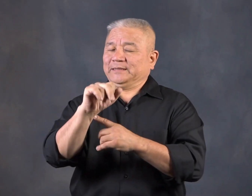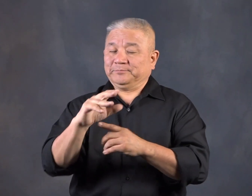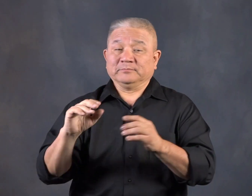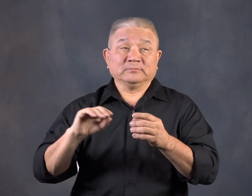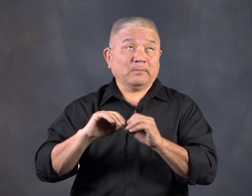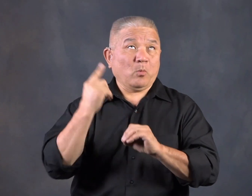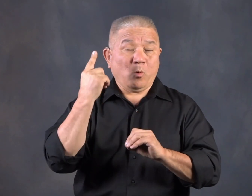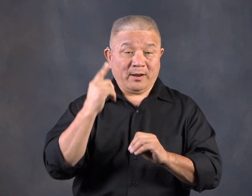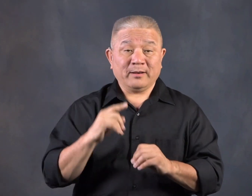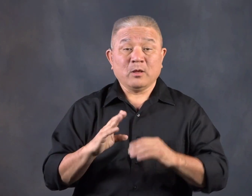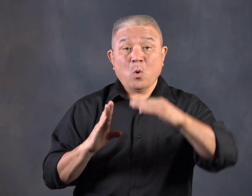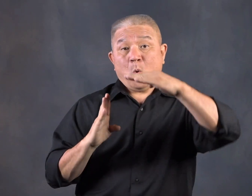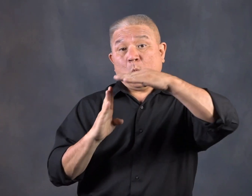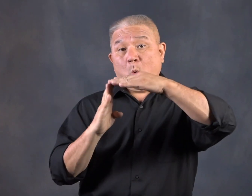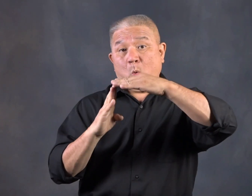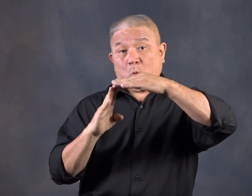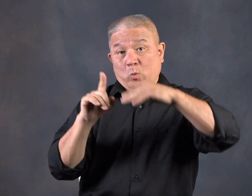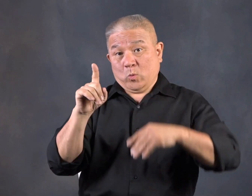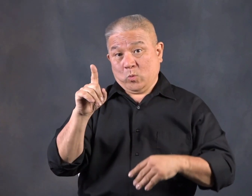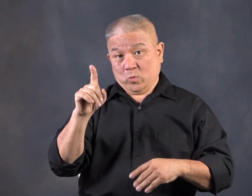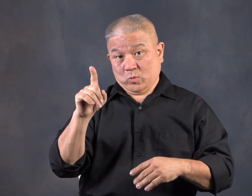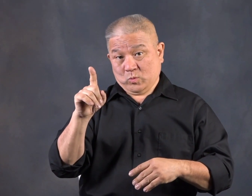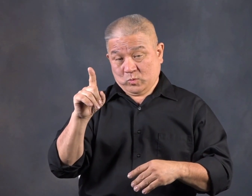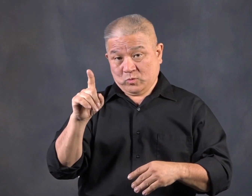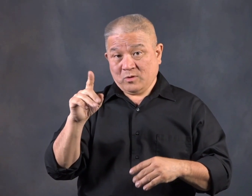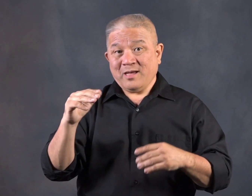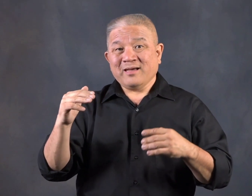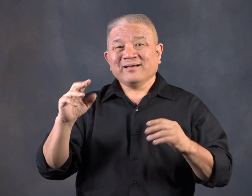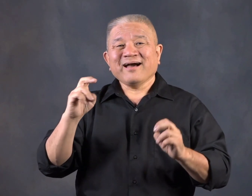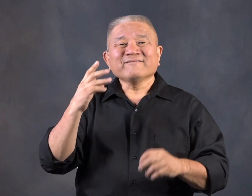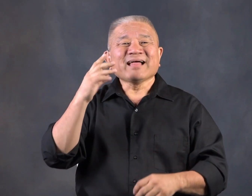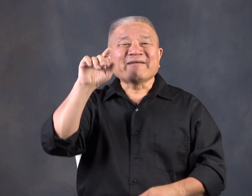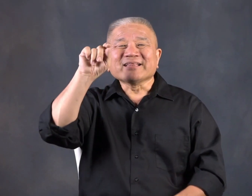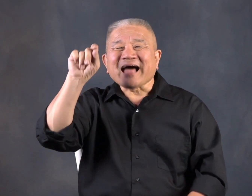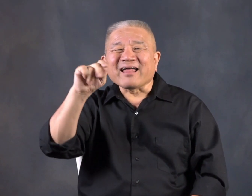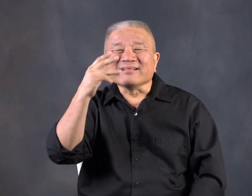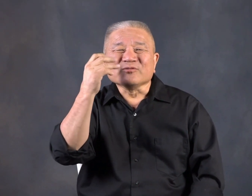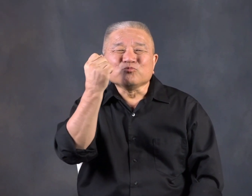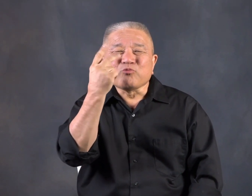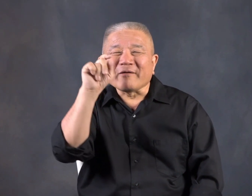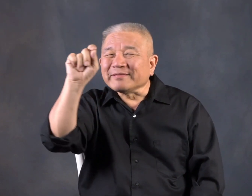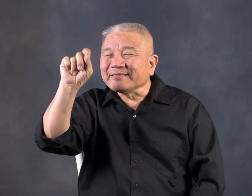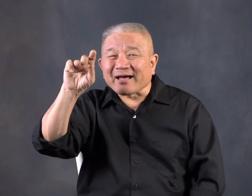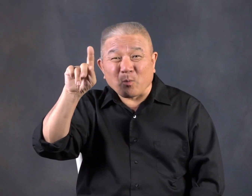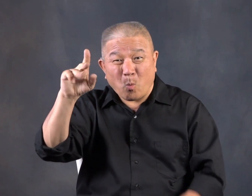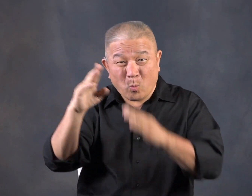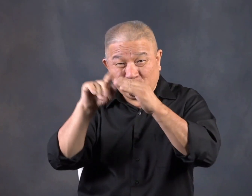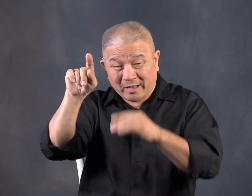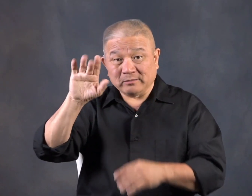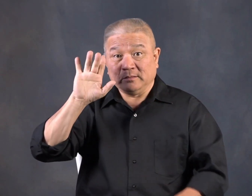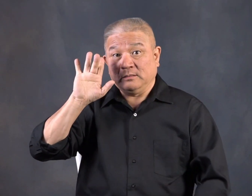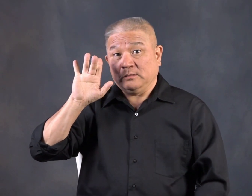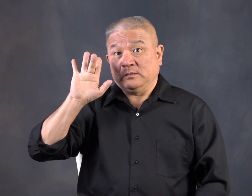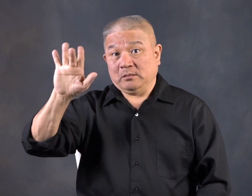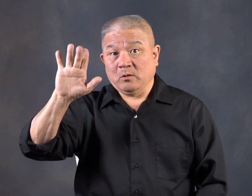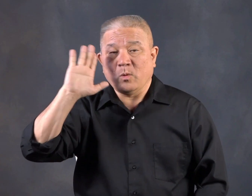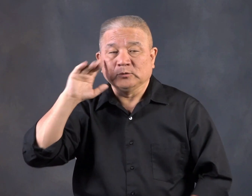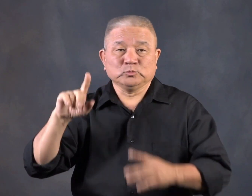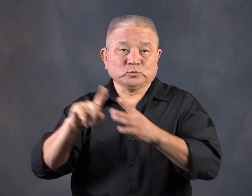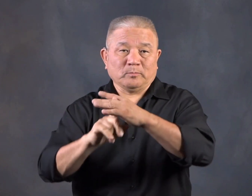tips. First of all, in the upper right corner, you'll see the 12 dots. If you click on that, you'll have